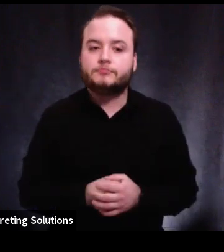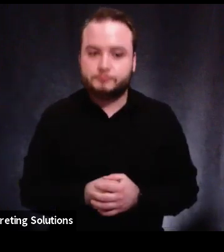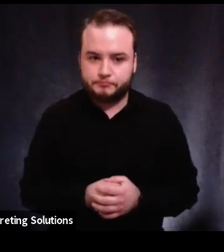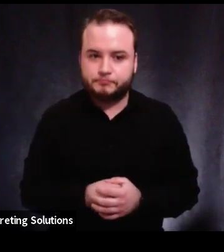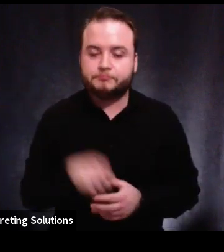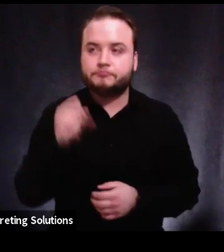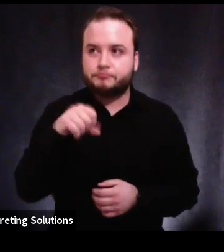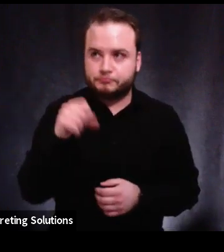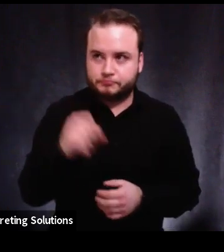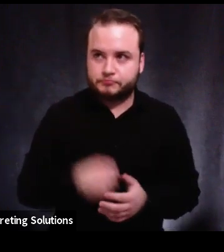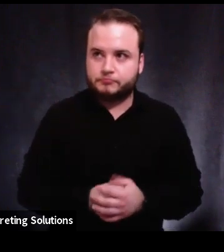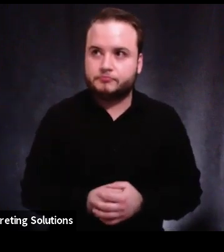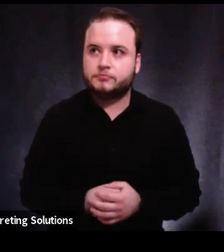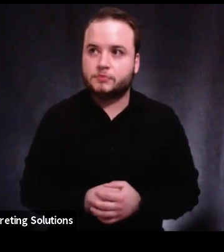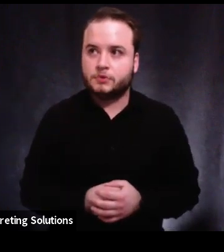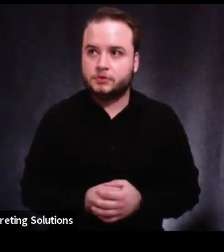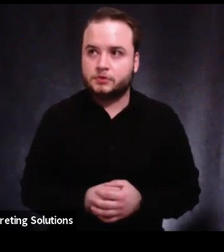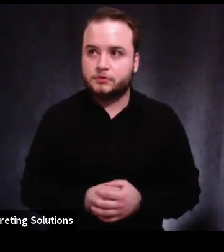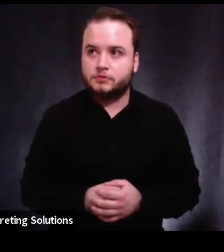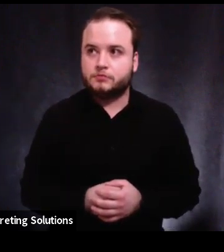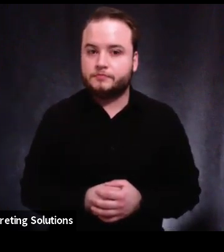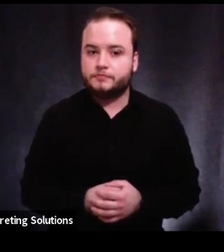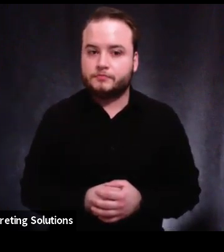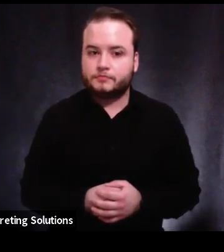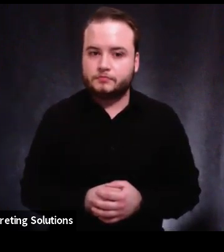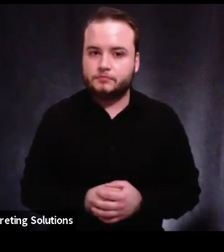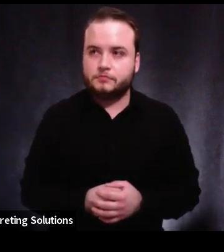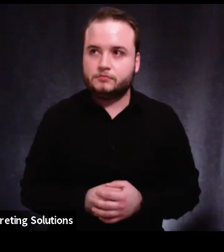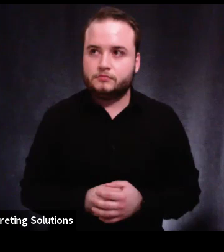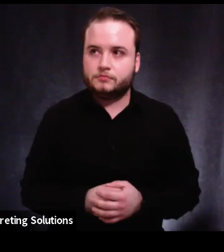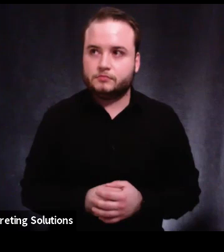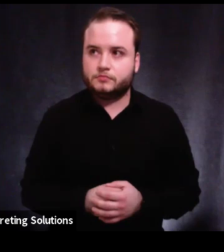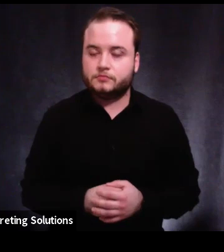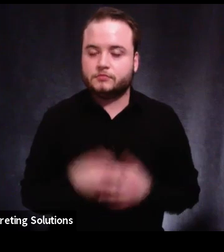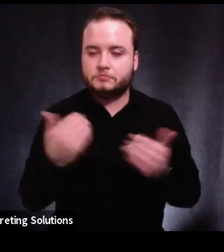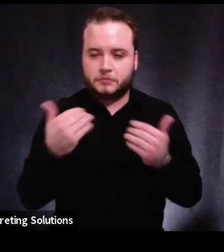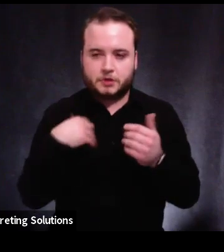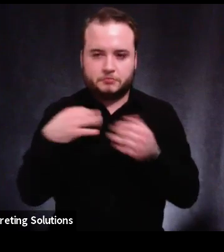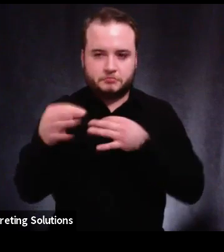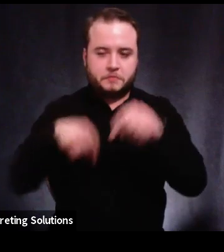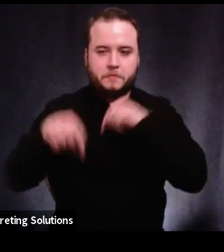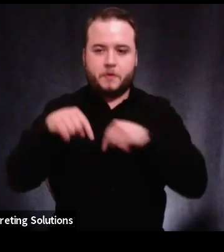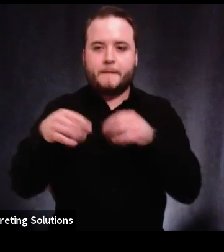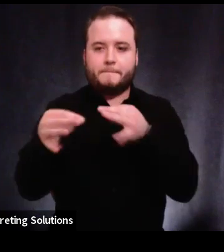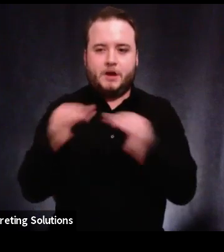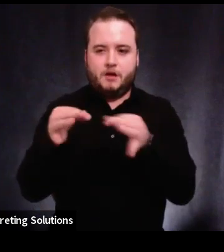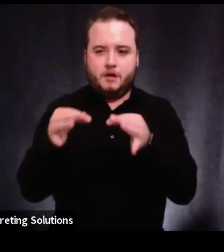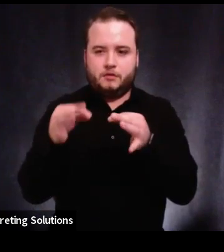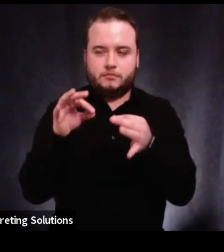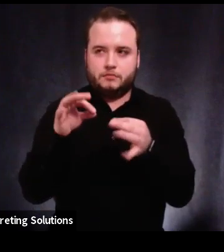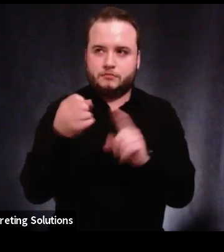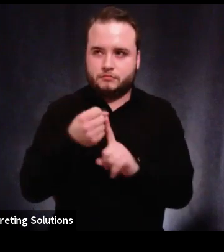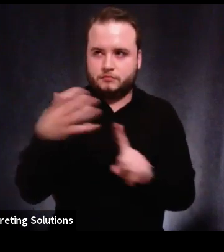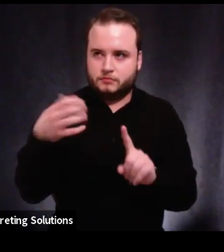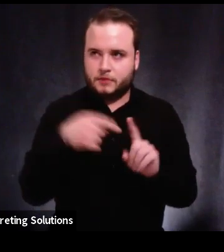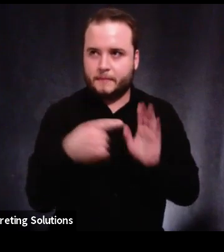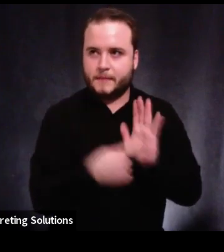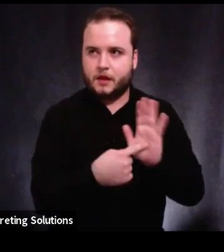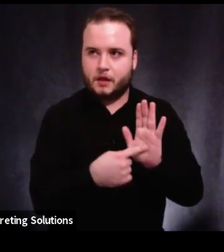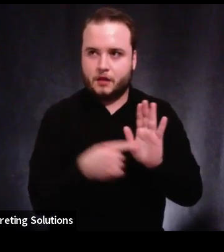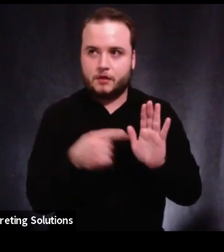what the model actually is. The model is a mathematical approach